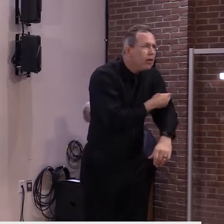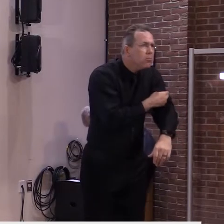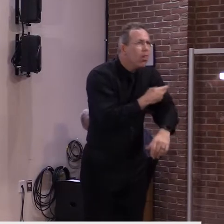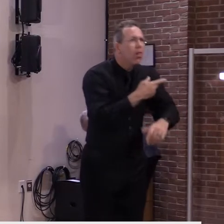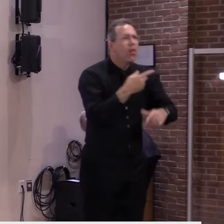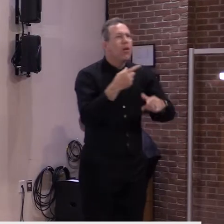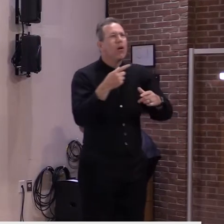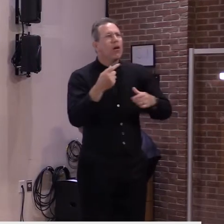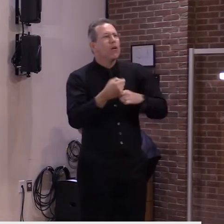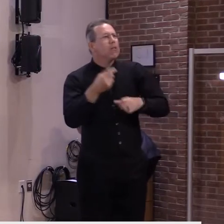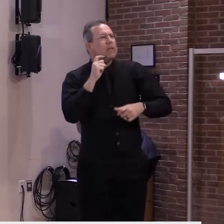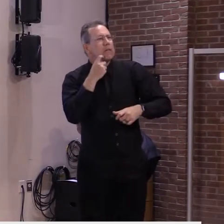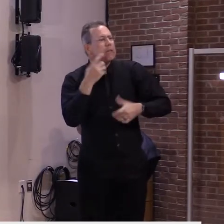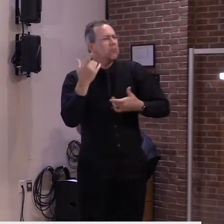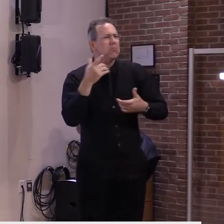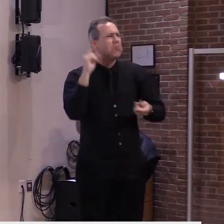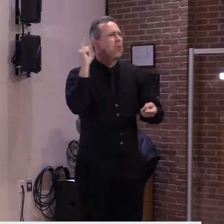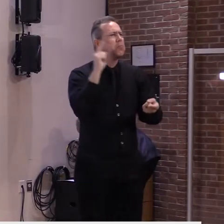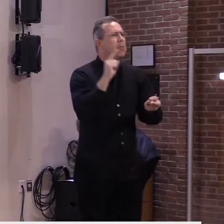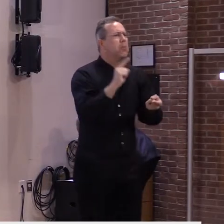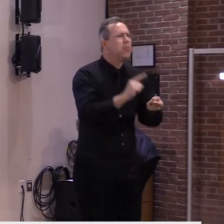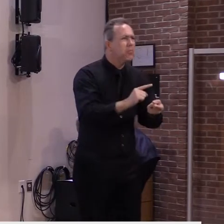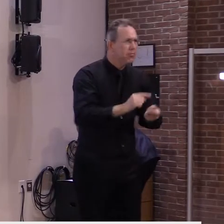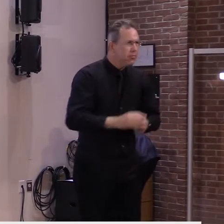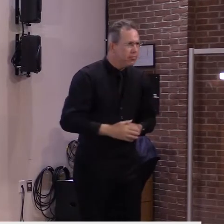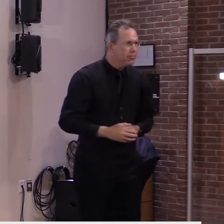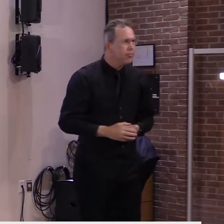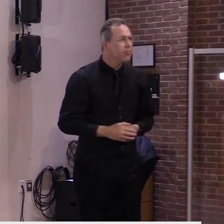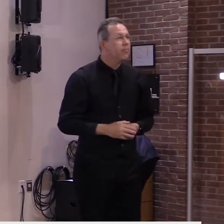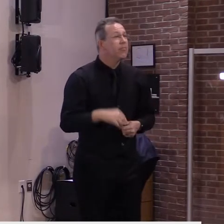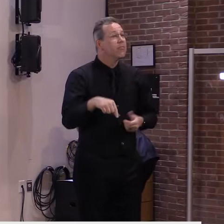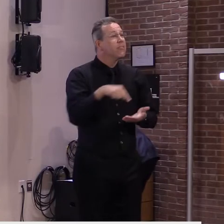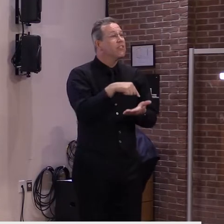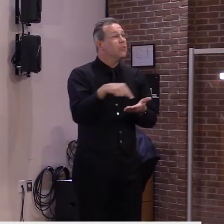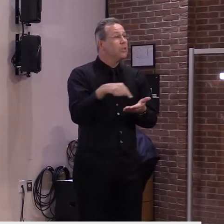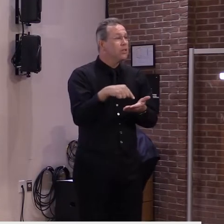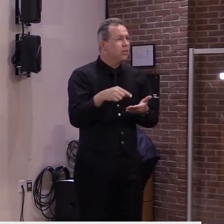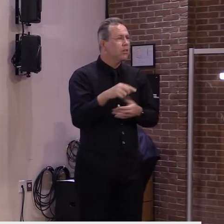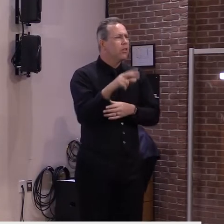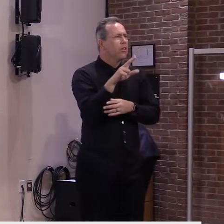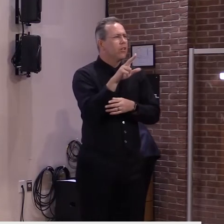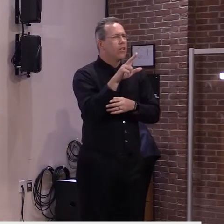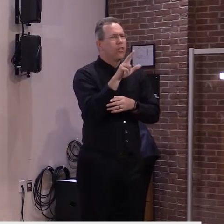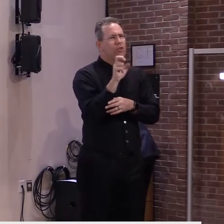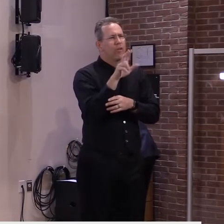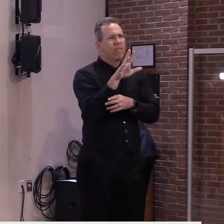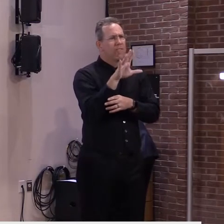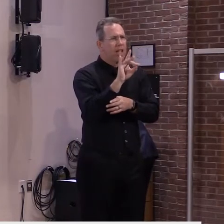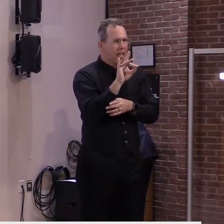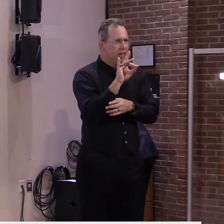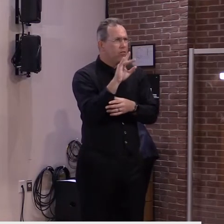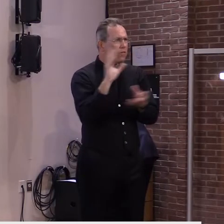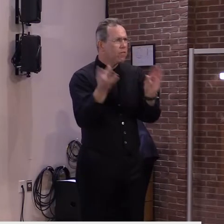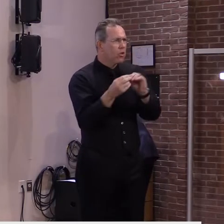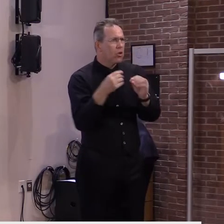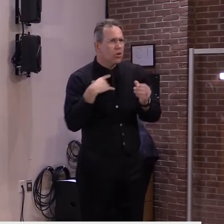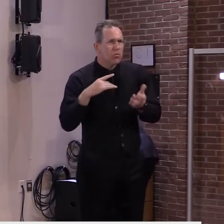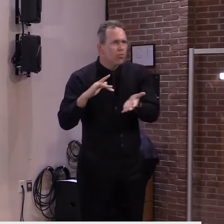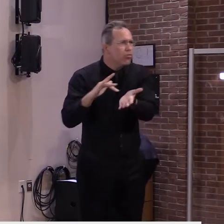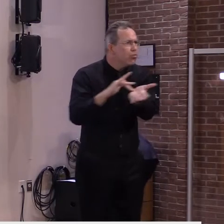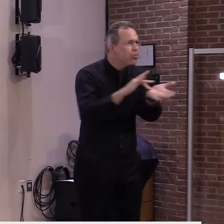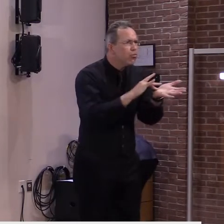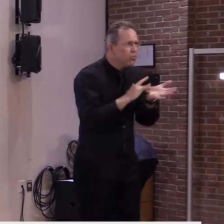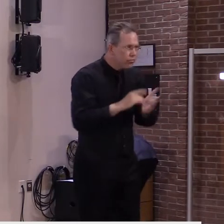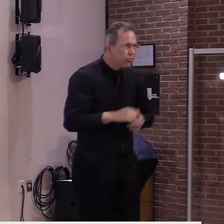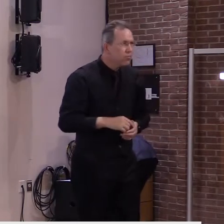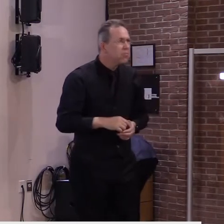358 new COVID-19 cases, about 30 fewer than last week. And our seven-day average fell 24% this week and is